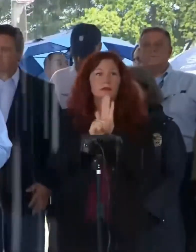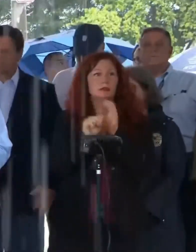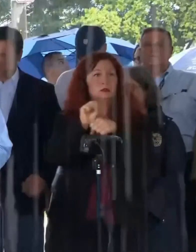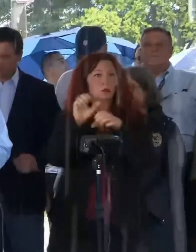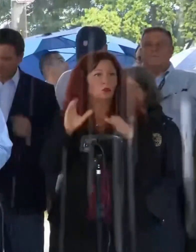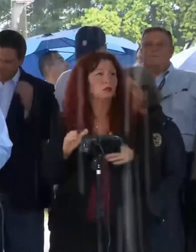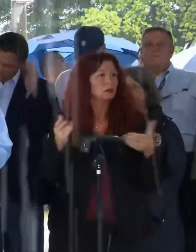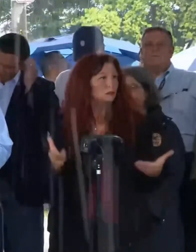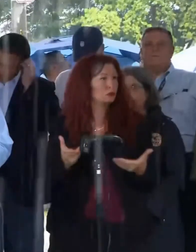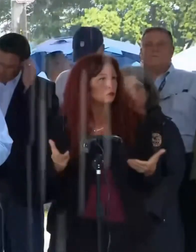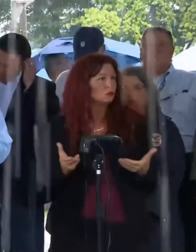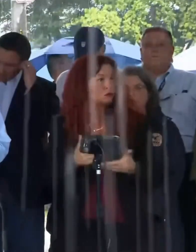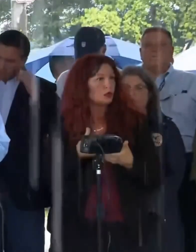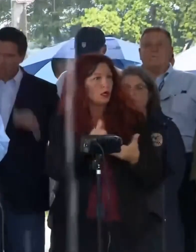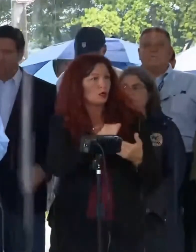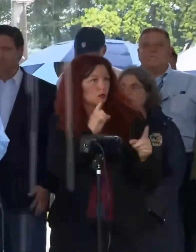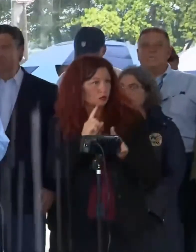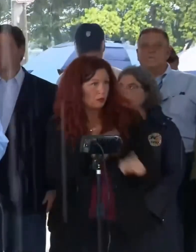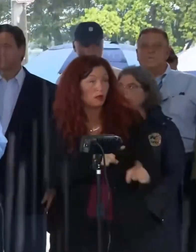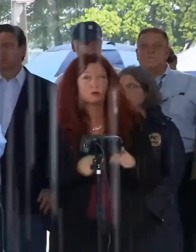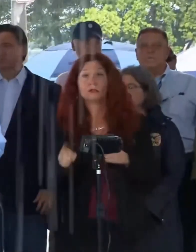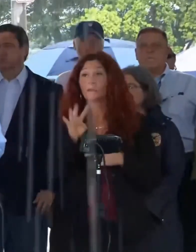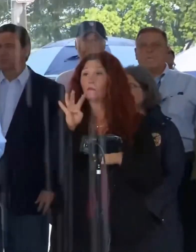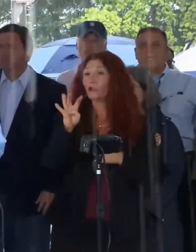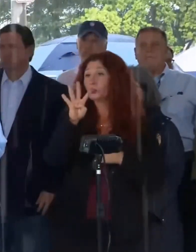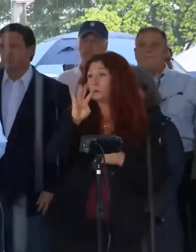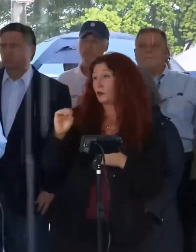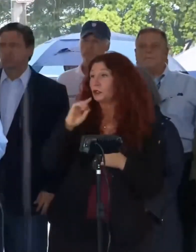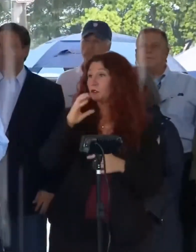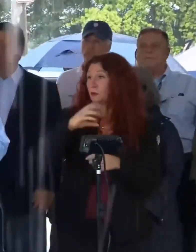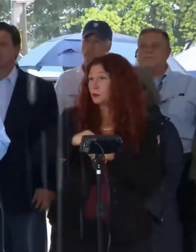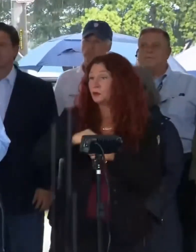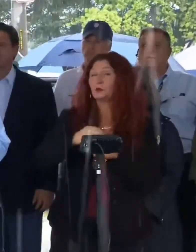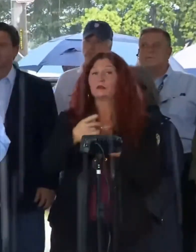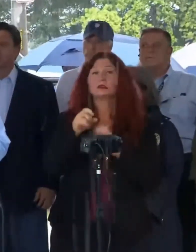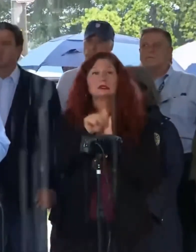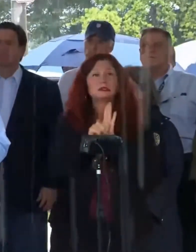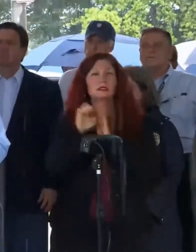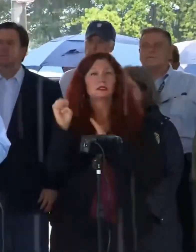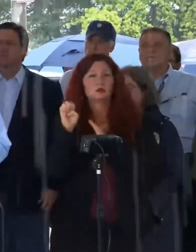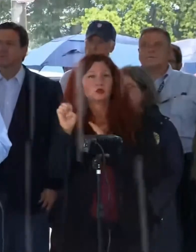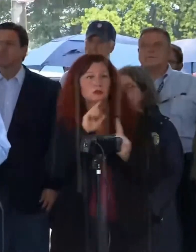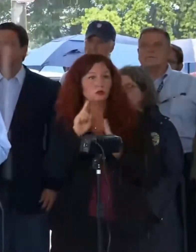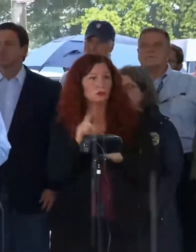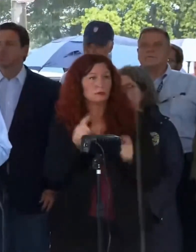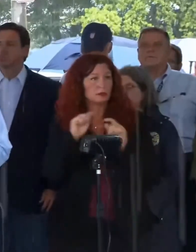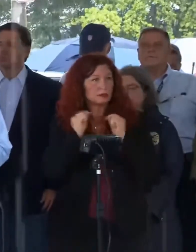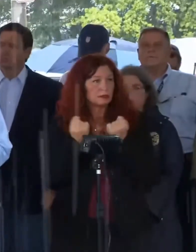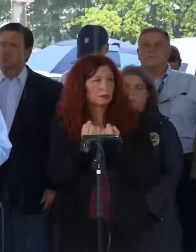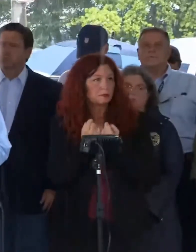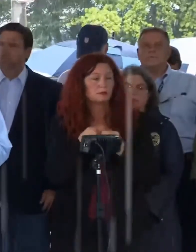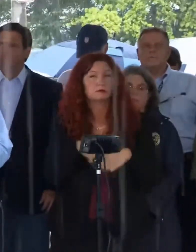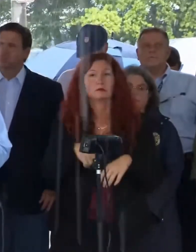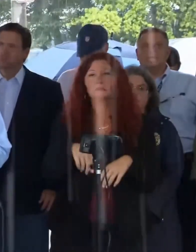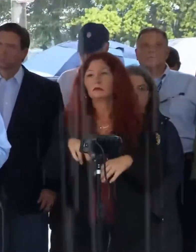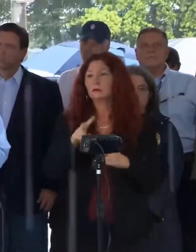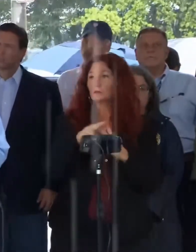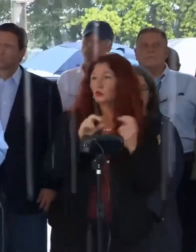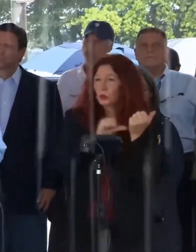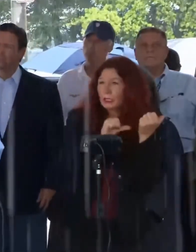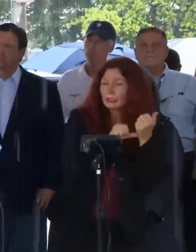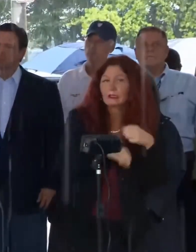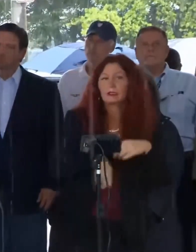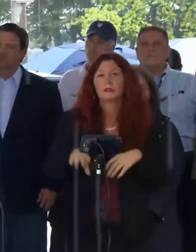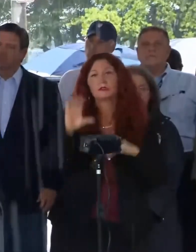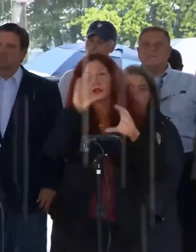response efforts. Those 440 do include the state emergency response team-led mutual aid search and rescue